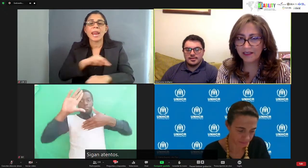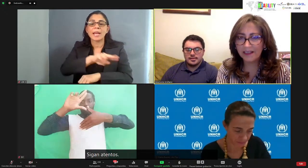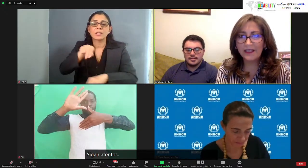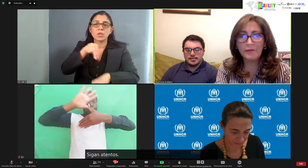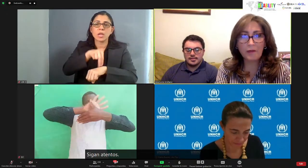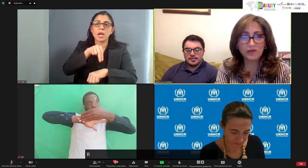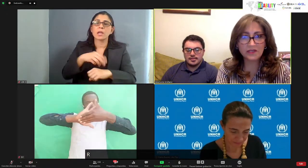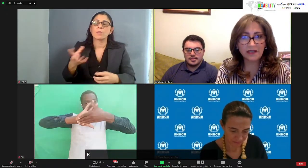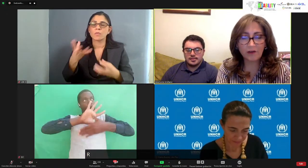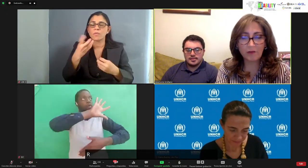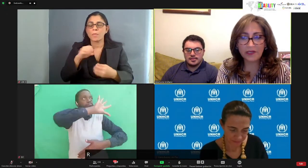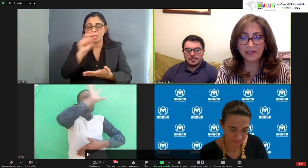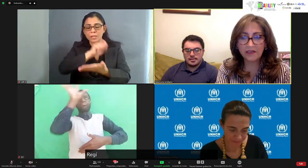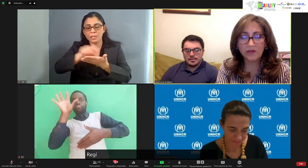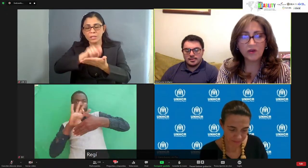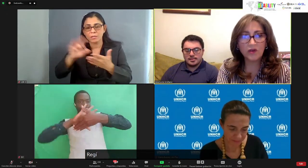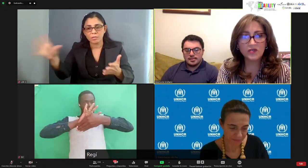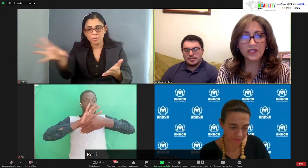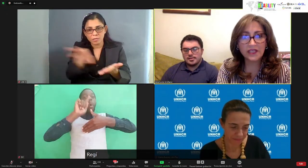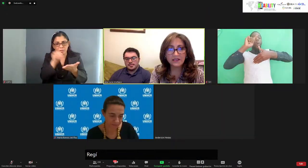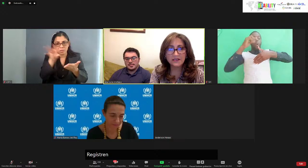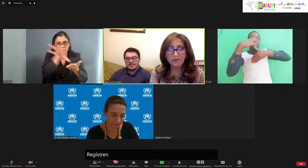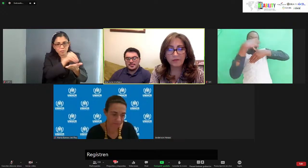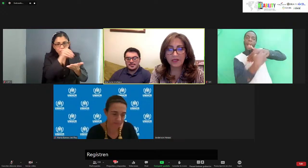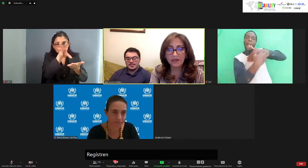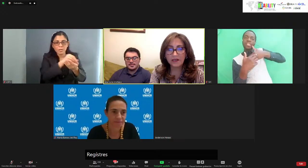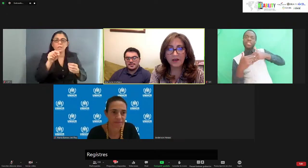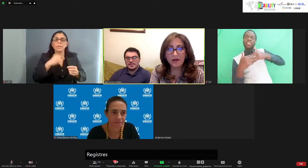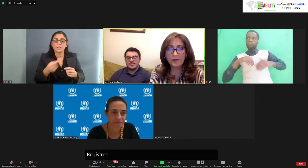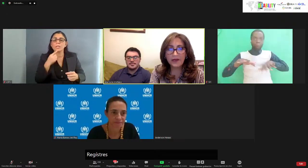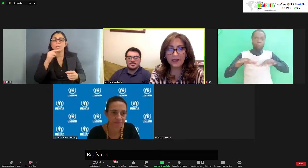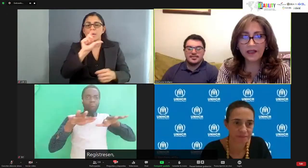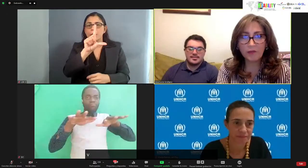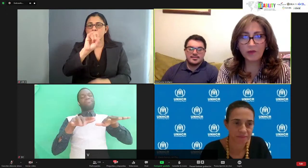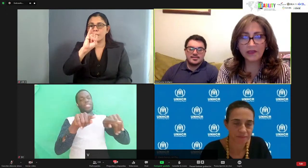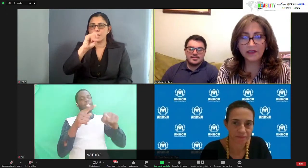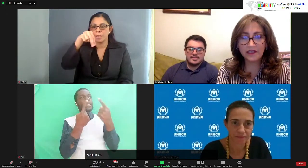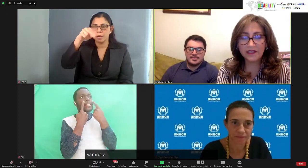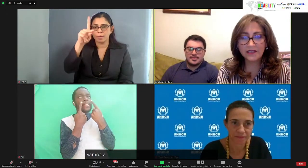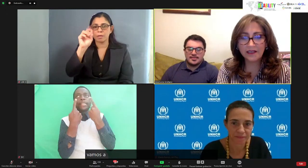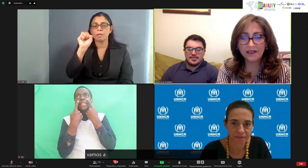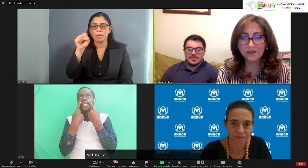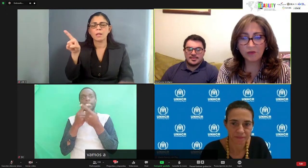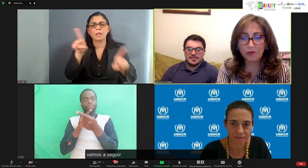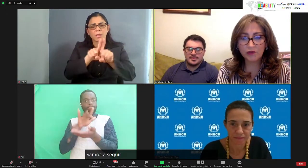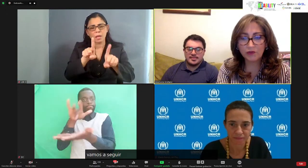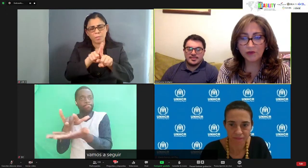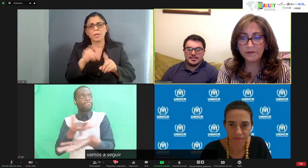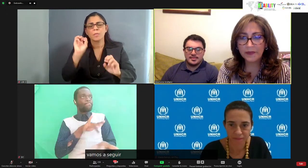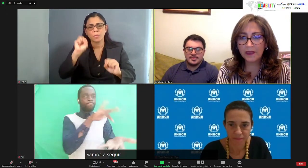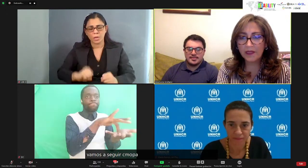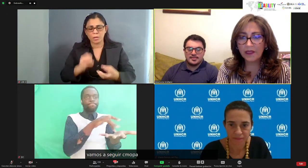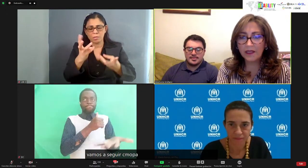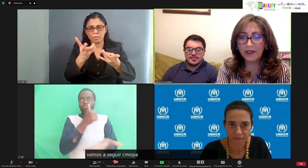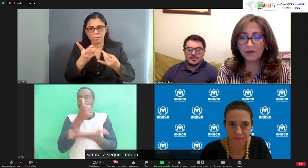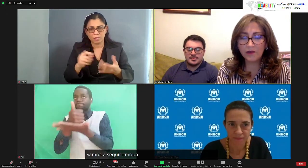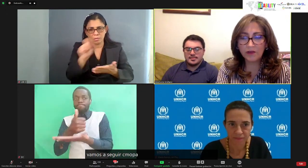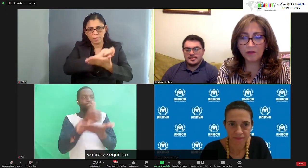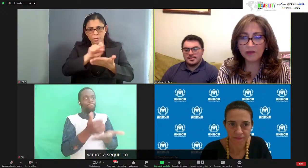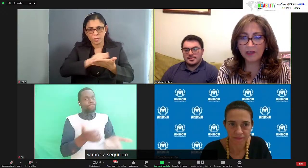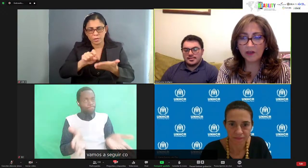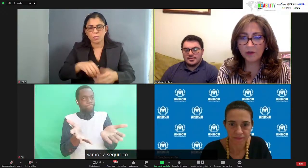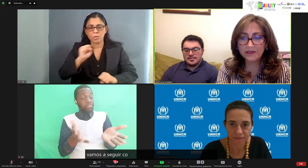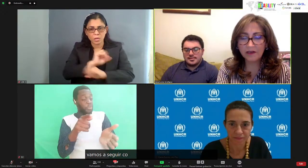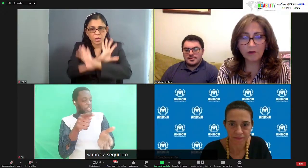movements please enroll in this we will be sharing the links as well so that you can have this